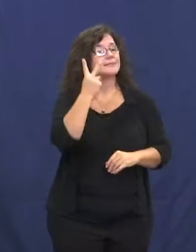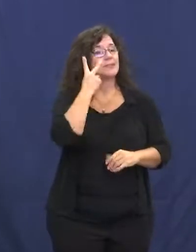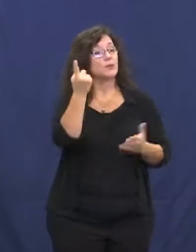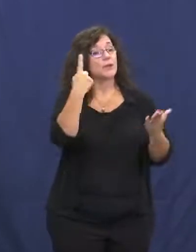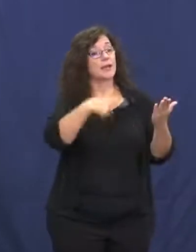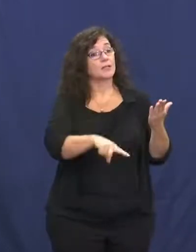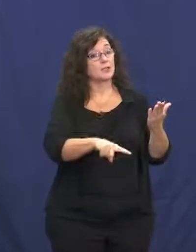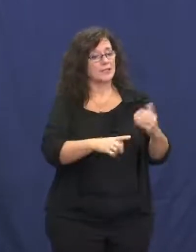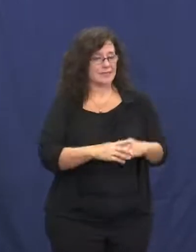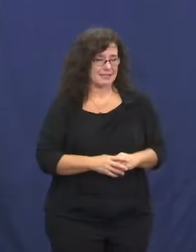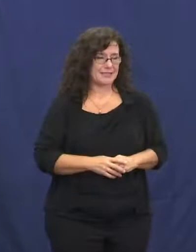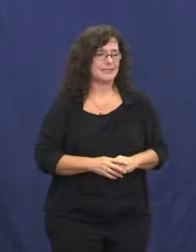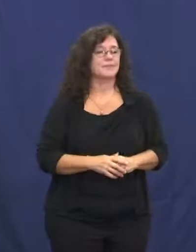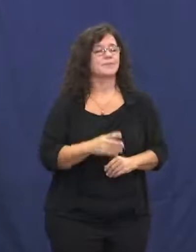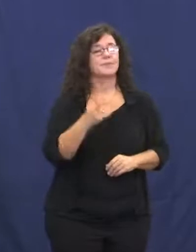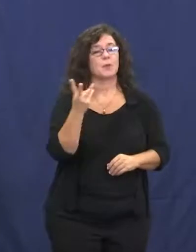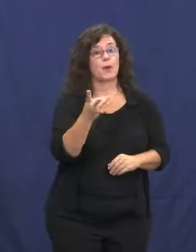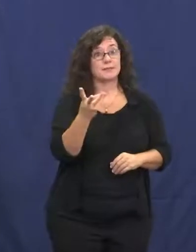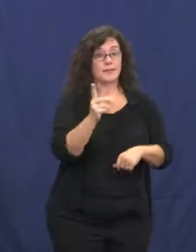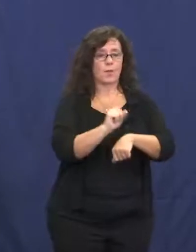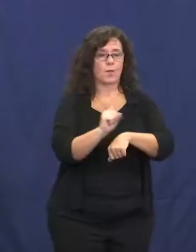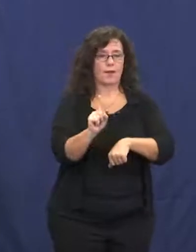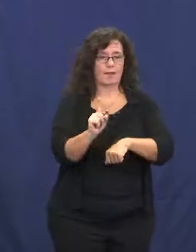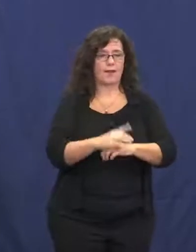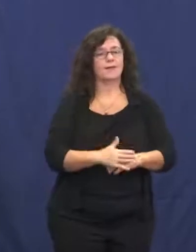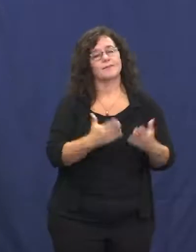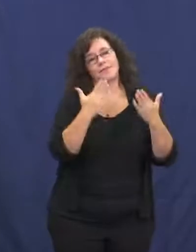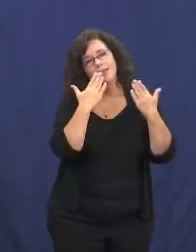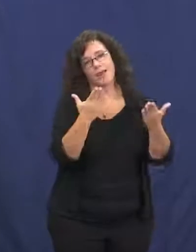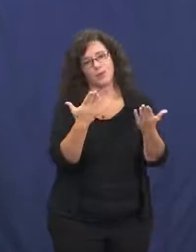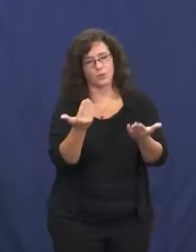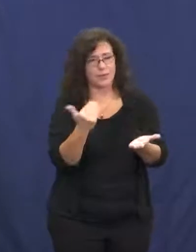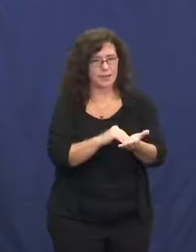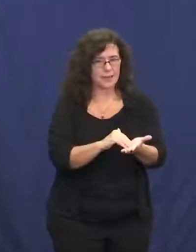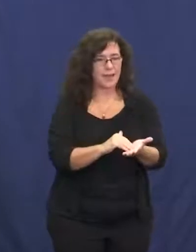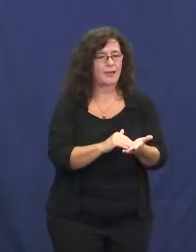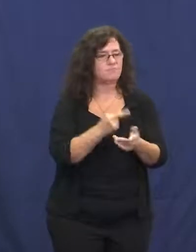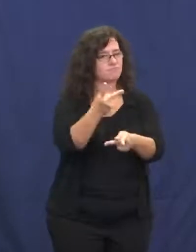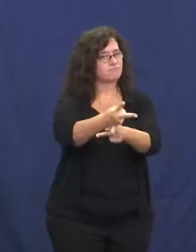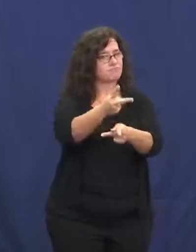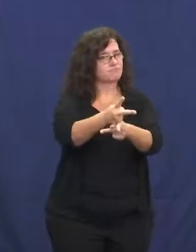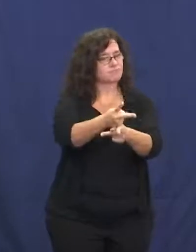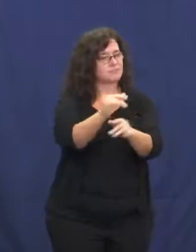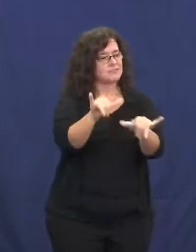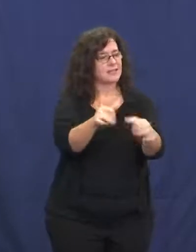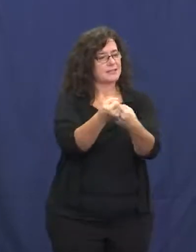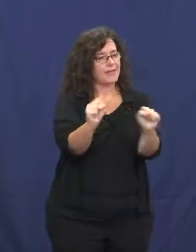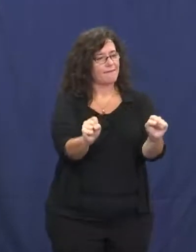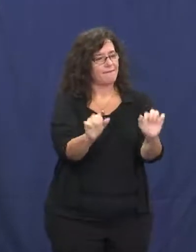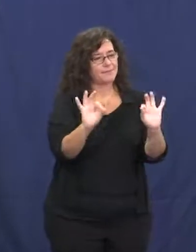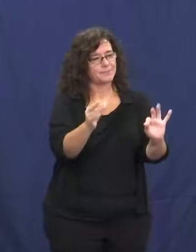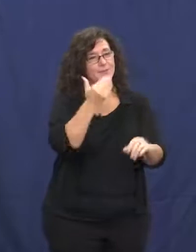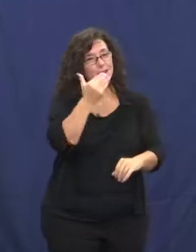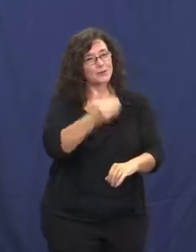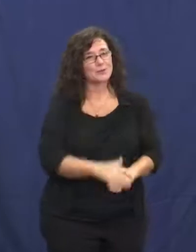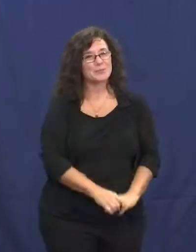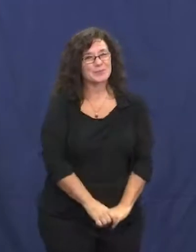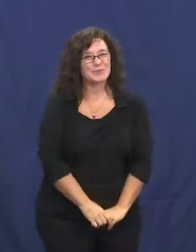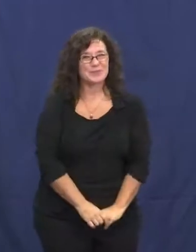press conference next Wednesday at 1 o'clock. Thank you so much. Be safe and healthy out there. Thank you.